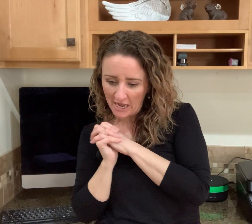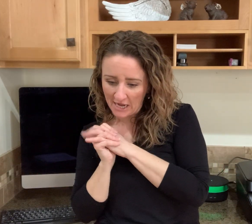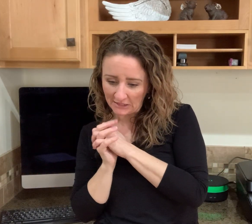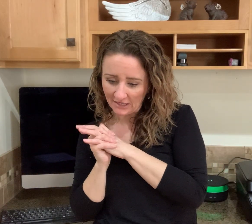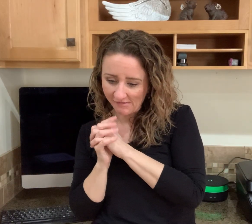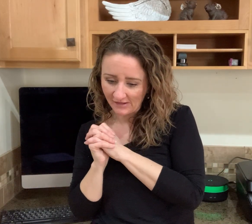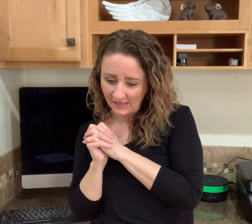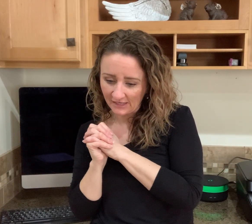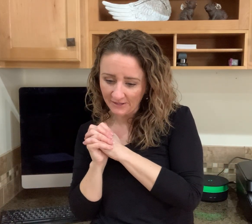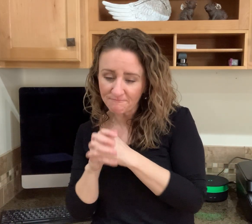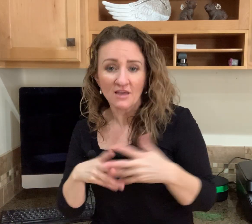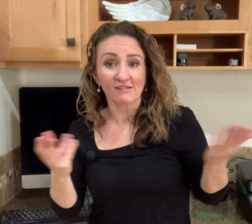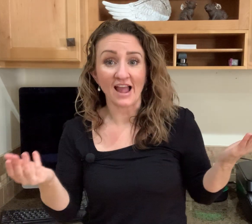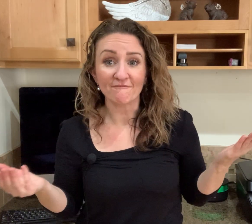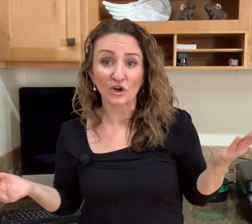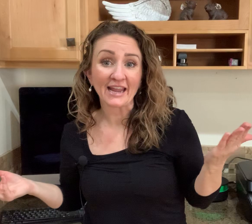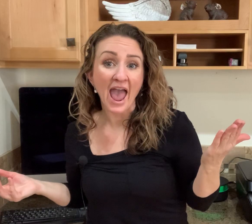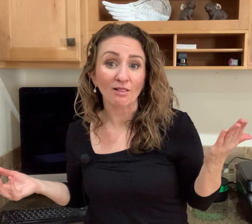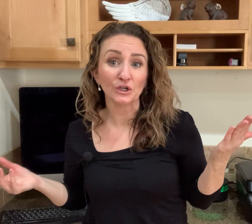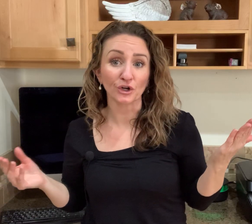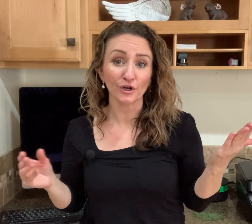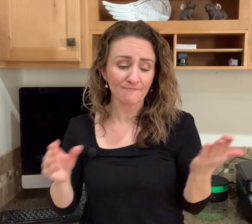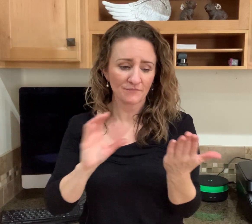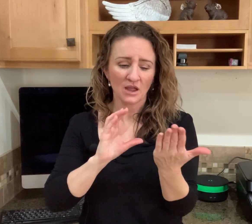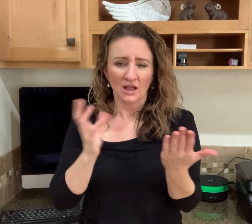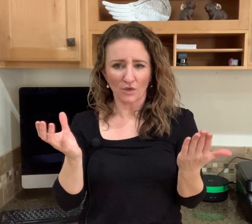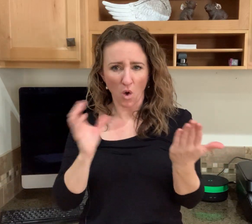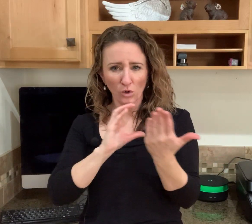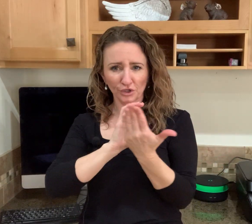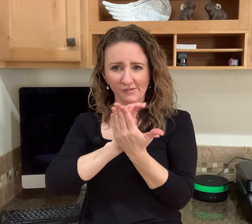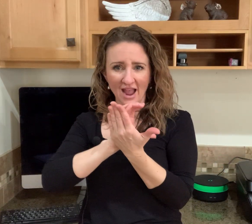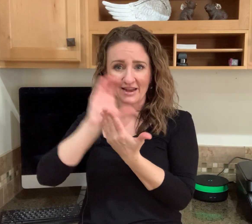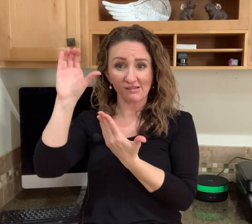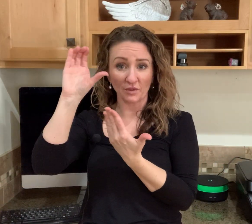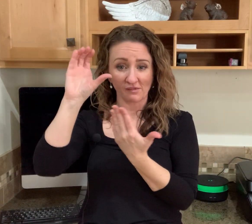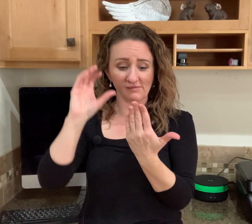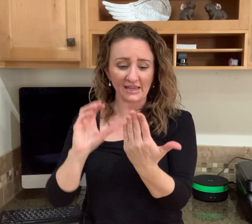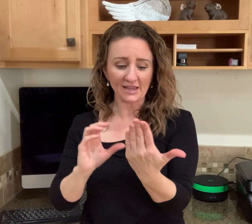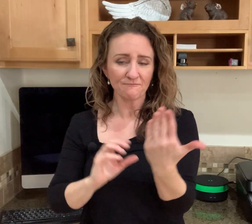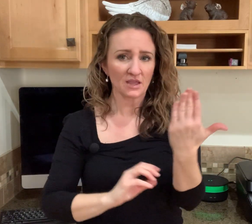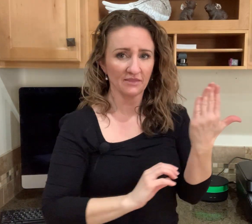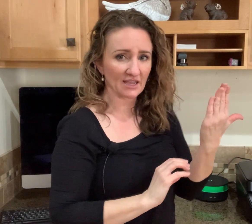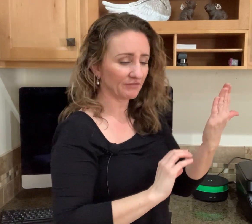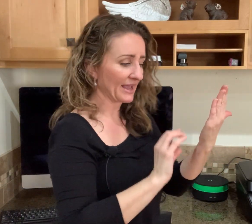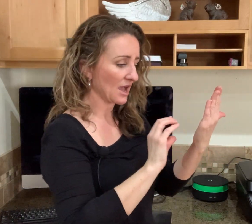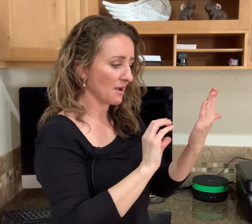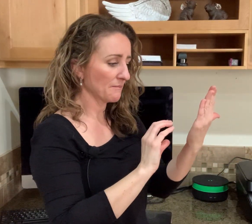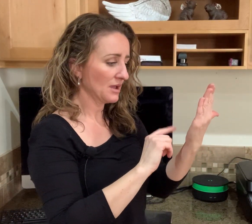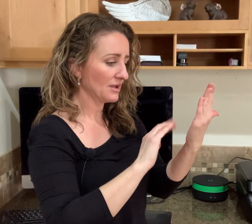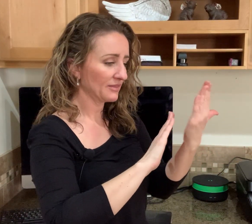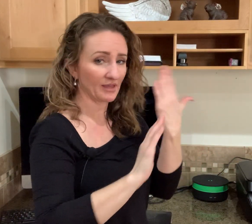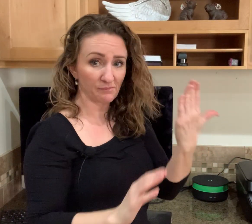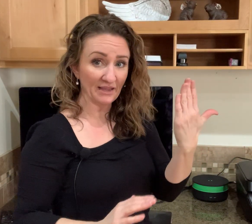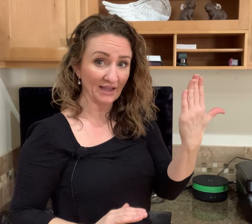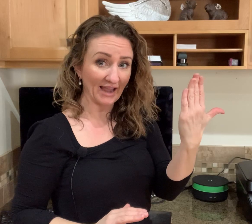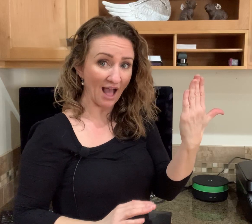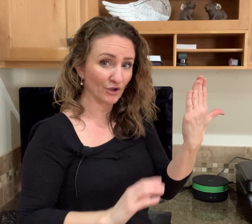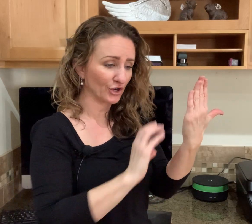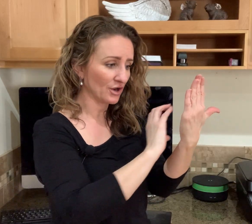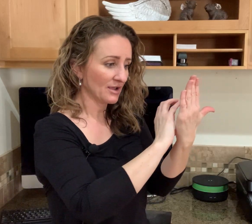Okay, let's see. The sign for calendar. The older sign is with a C. Think of like this being a calendar,